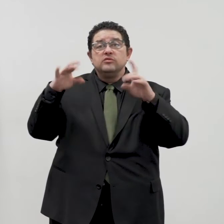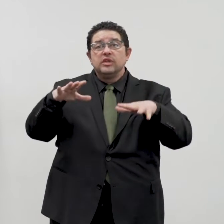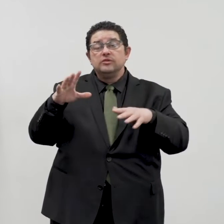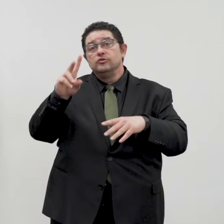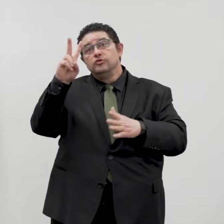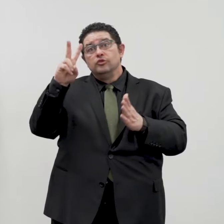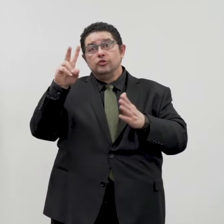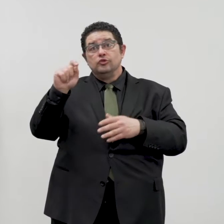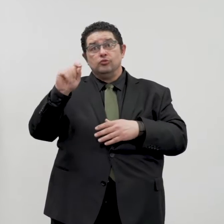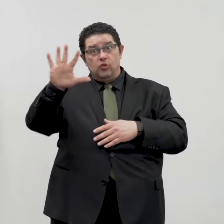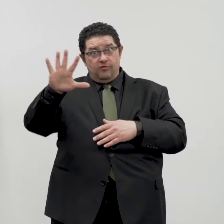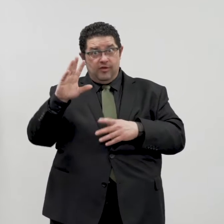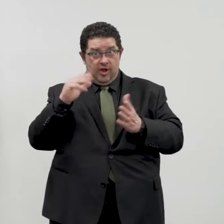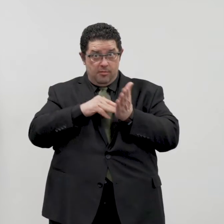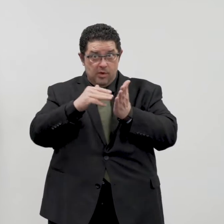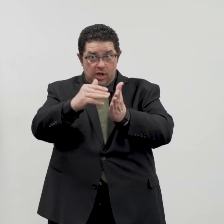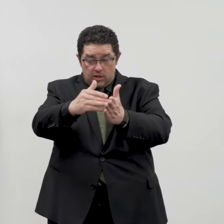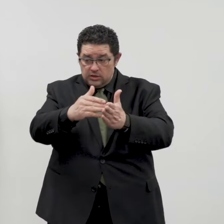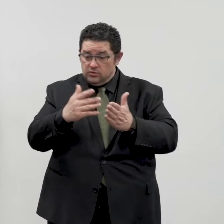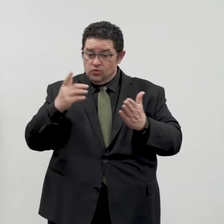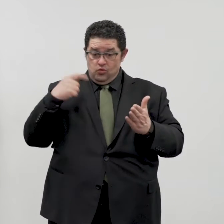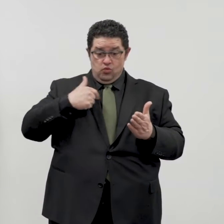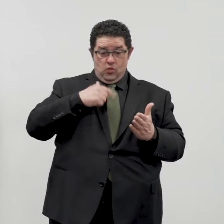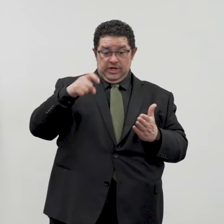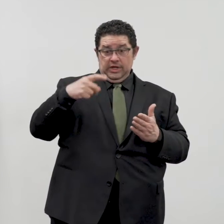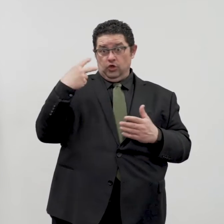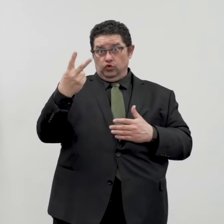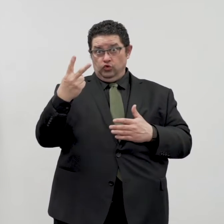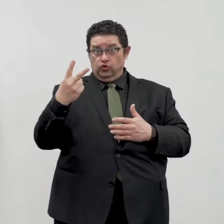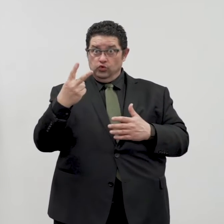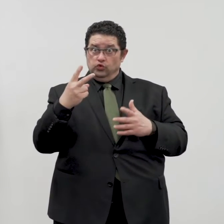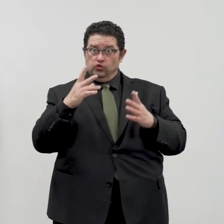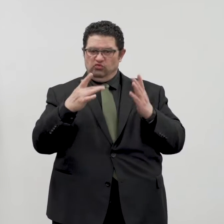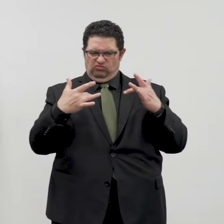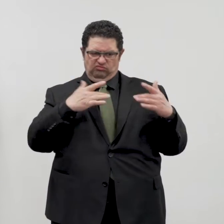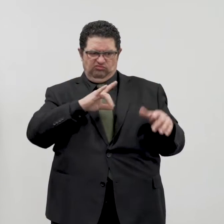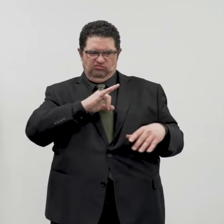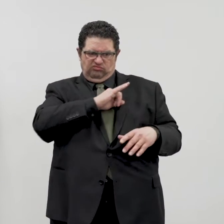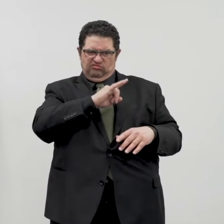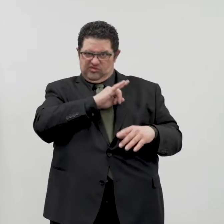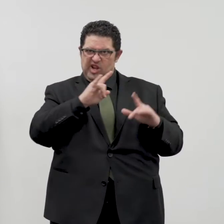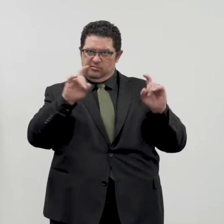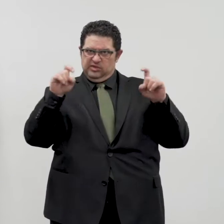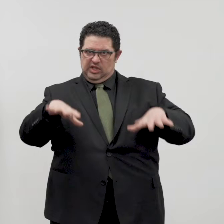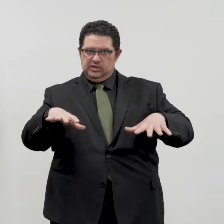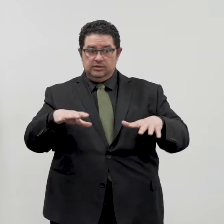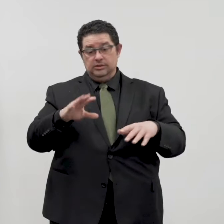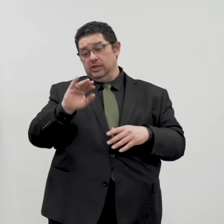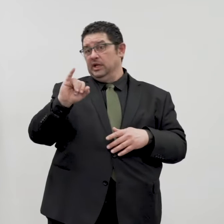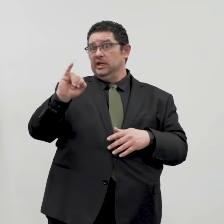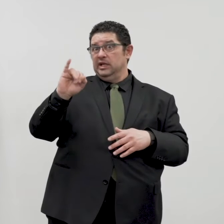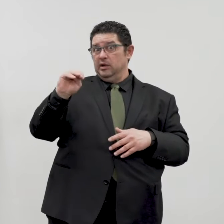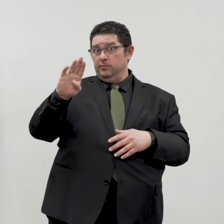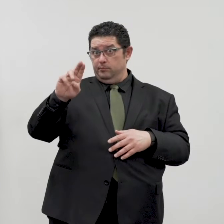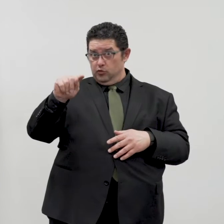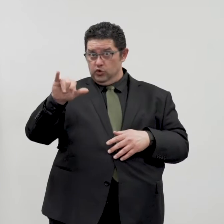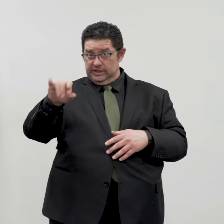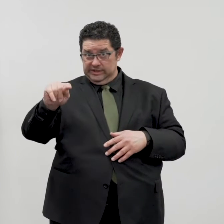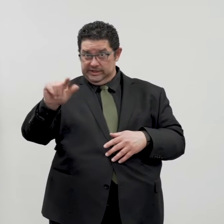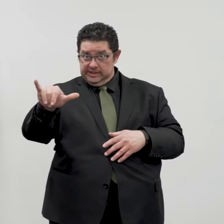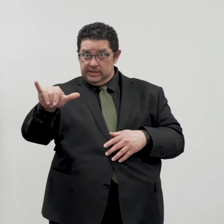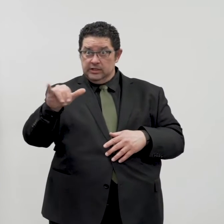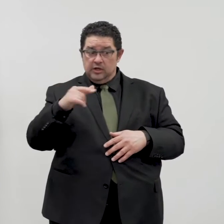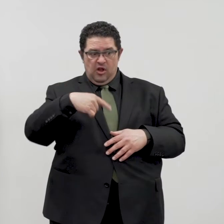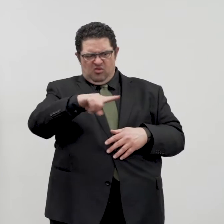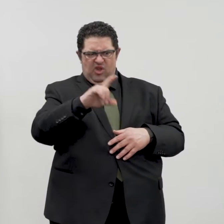materials. We need 2 types of tests. We need to measure immunity. And folks will have to test for immunity